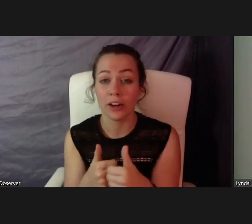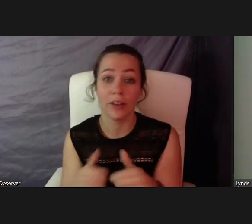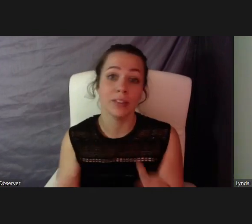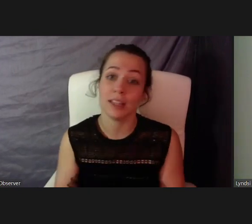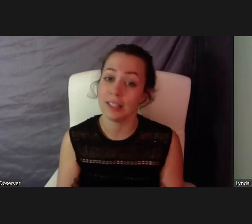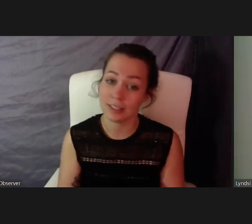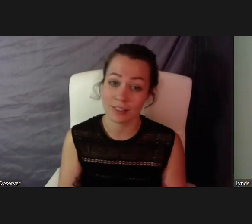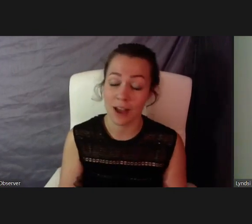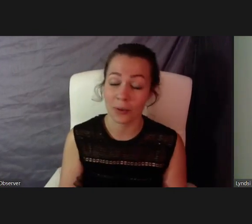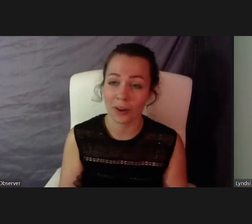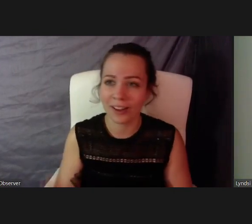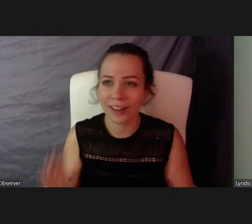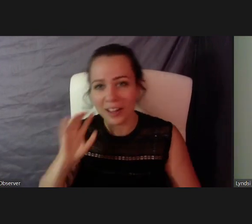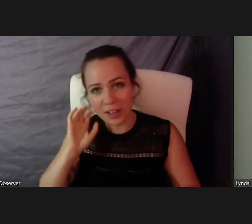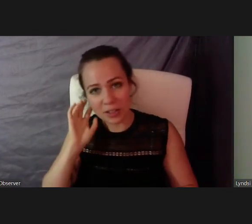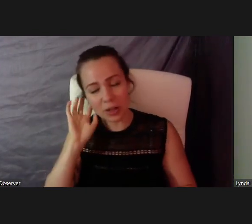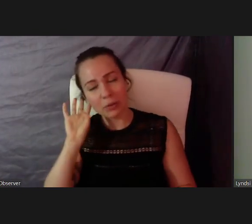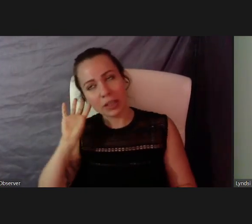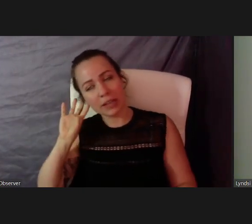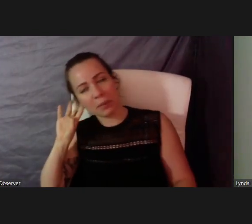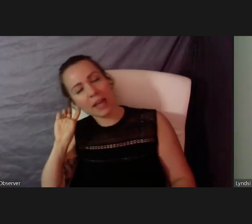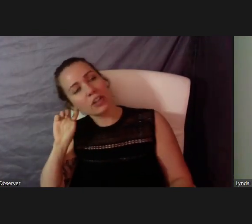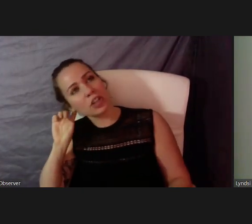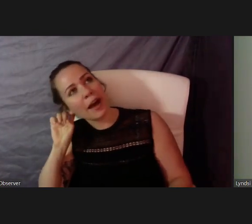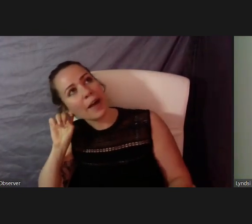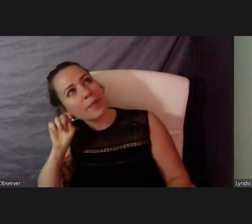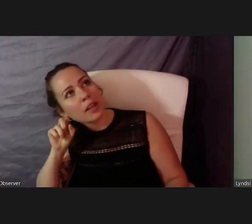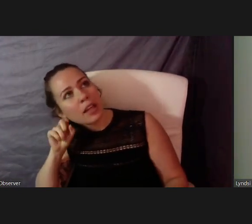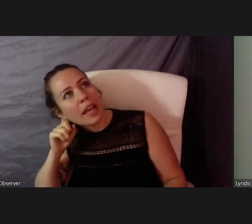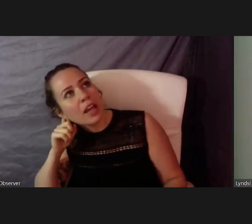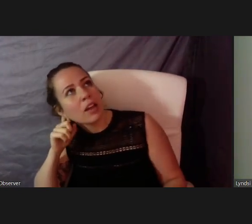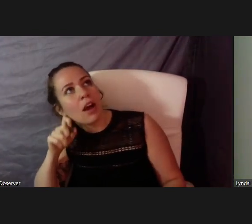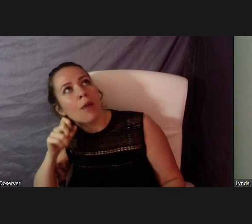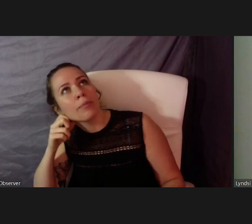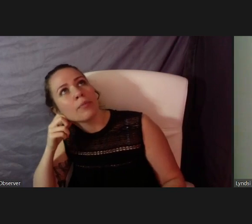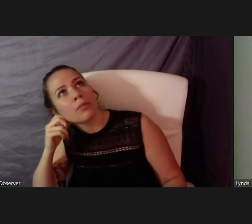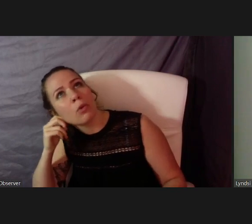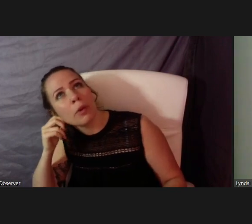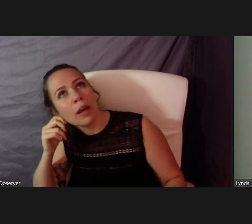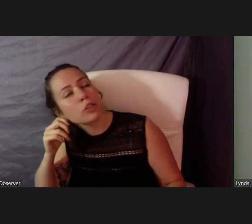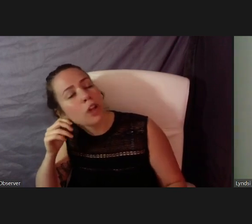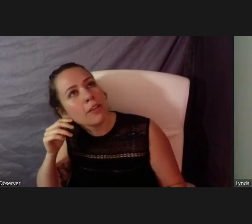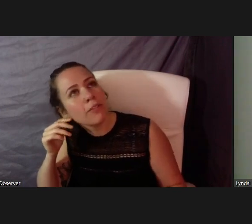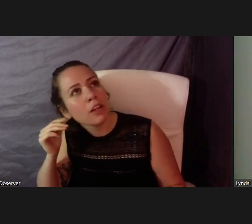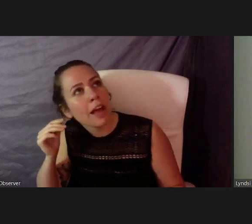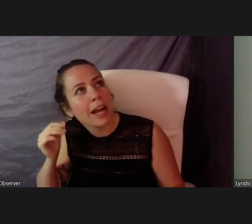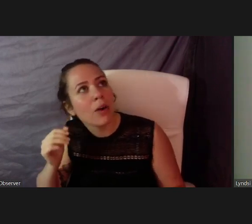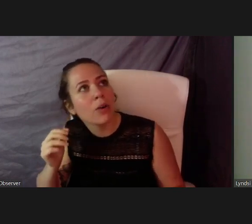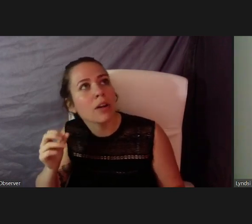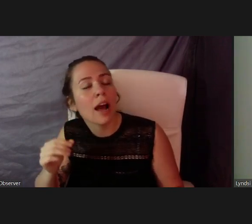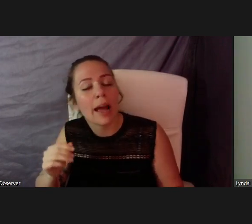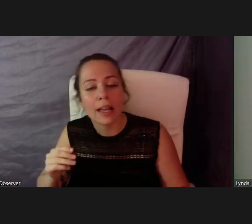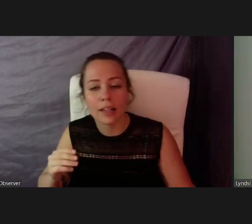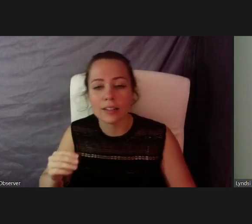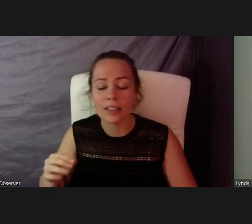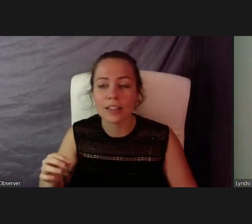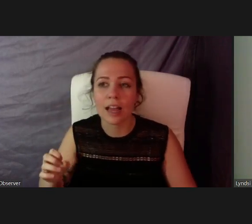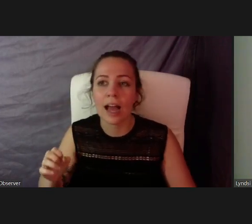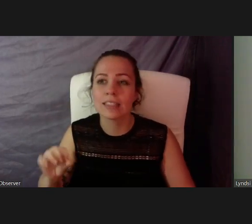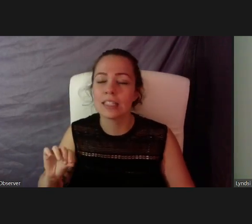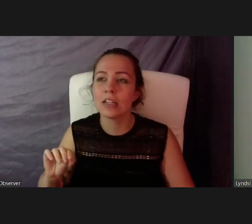on her. And I was like, this does not work. So I really had to manage that. And when I was trying to figure that out,